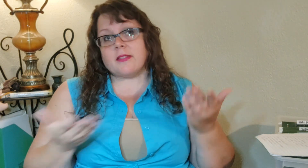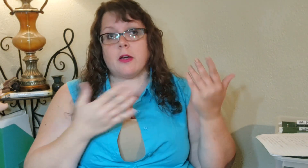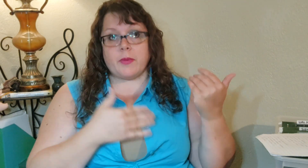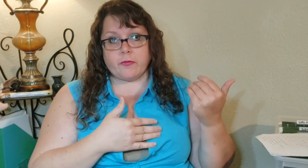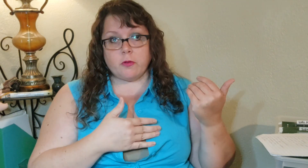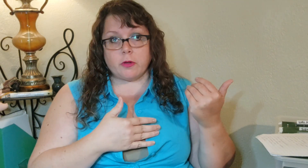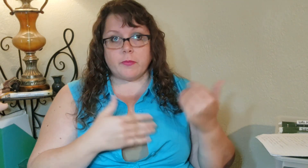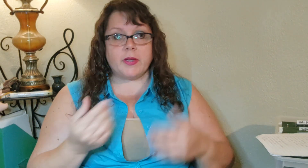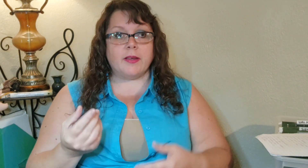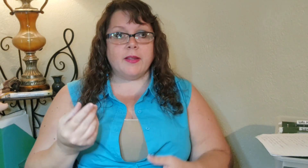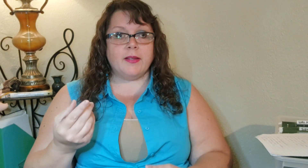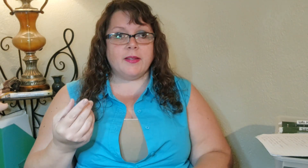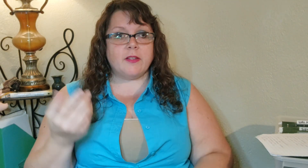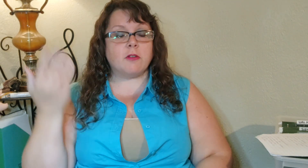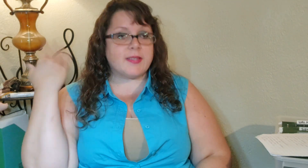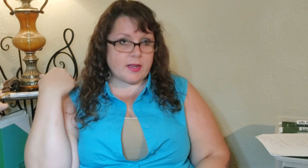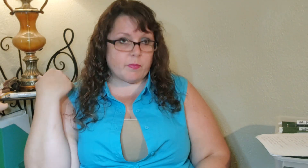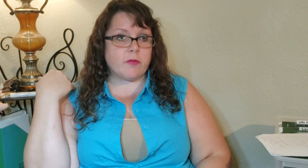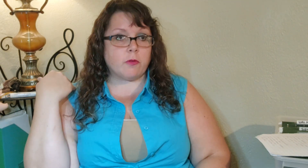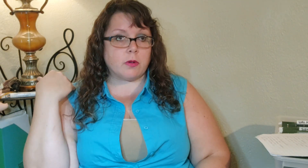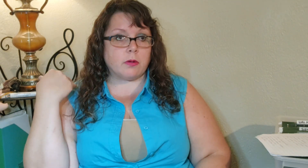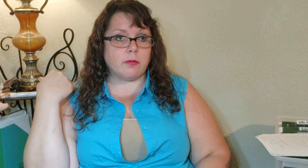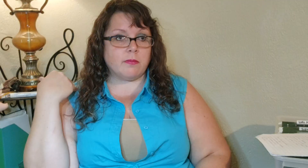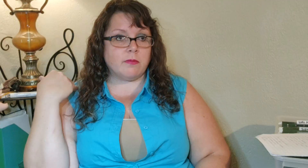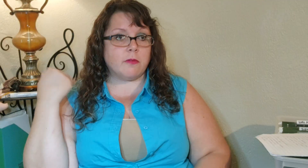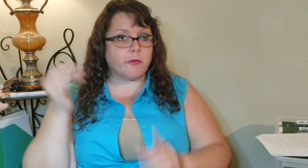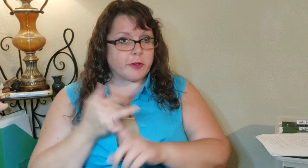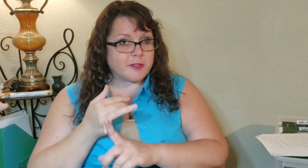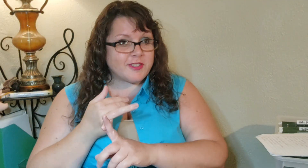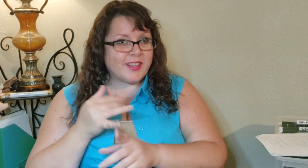saw before, but you're saying before first.